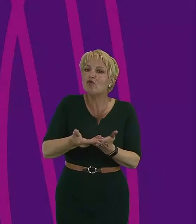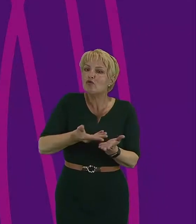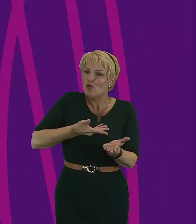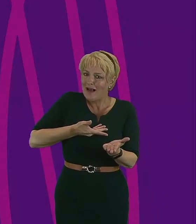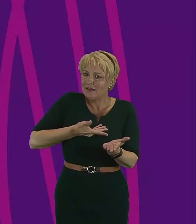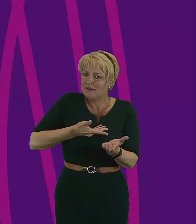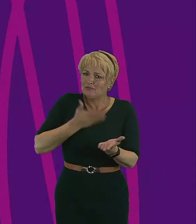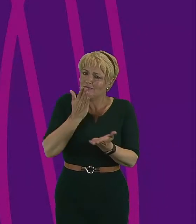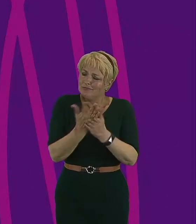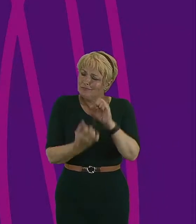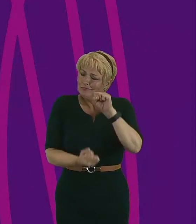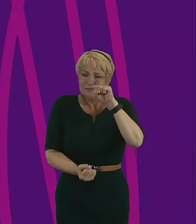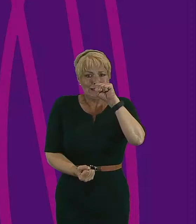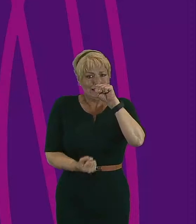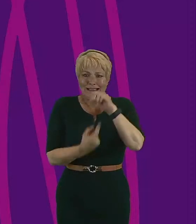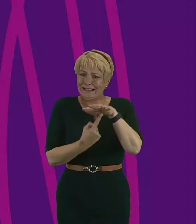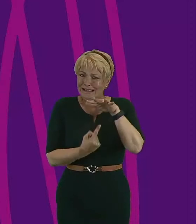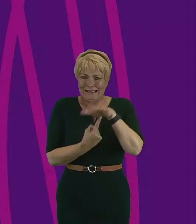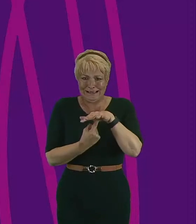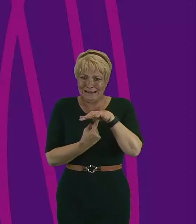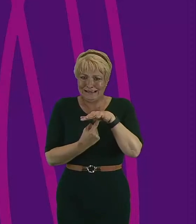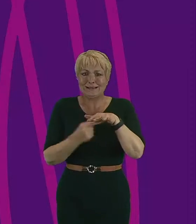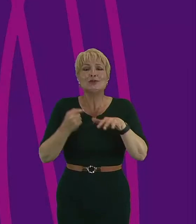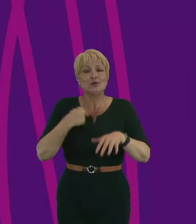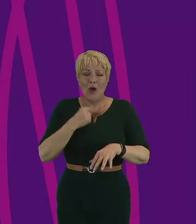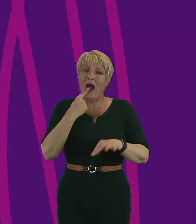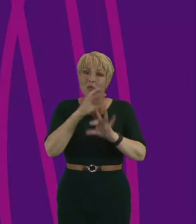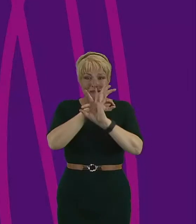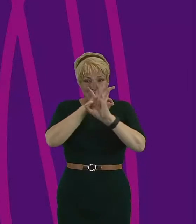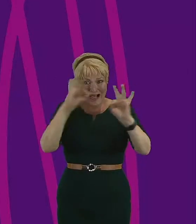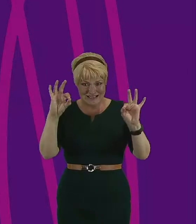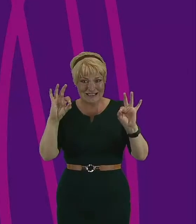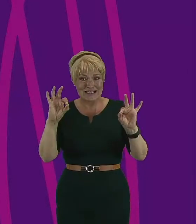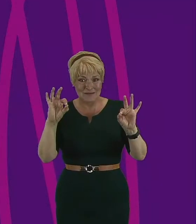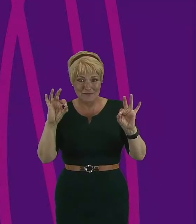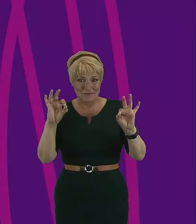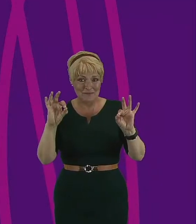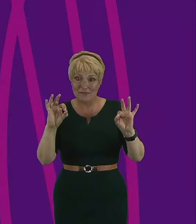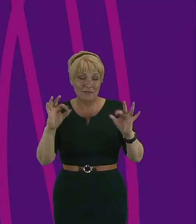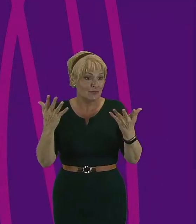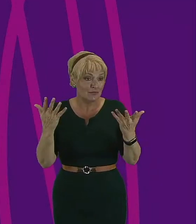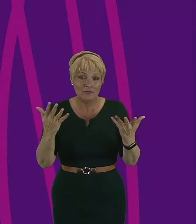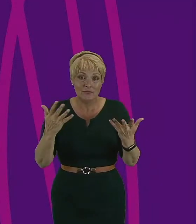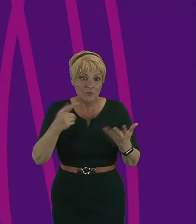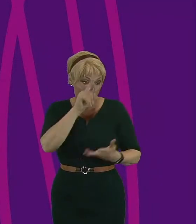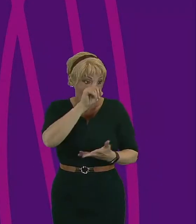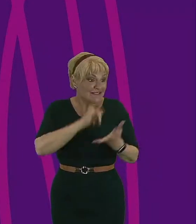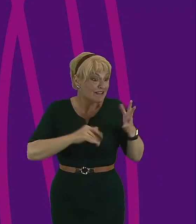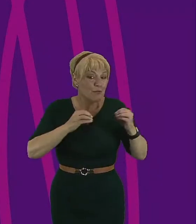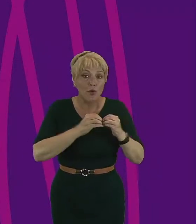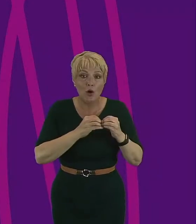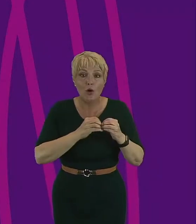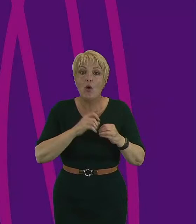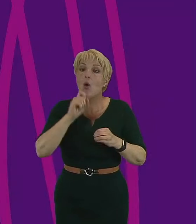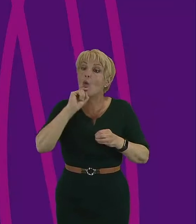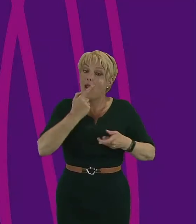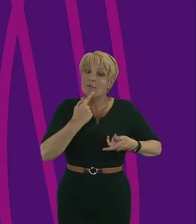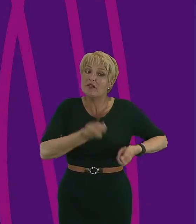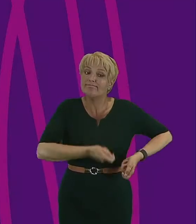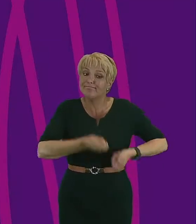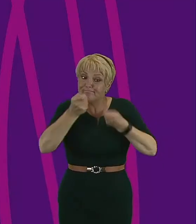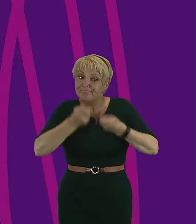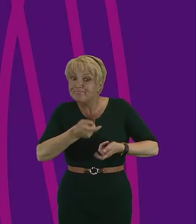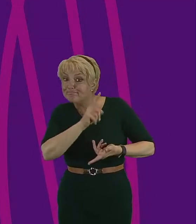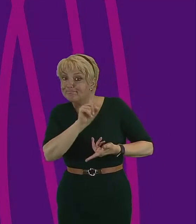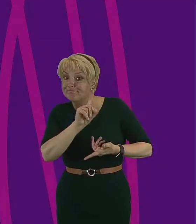what we're trying to do, and I think therefore I would ask them to consider that. It will be what Sarah Boyack has said will be reported to them to consider